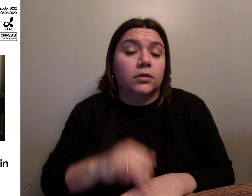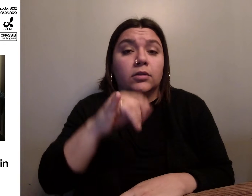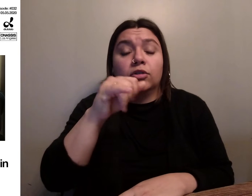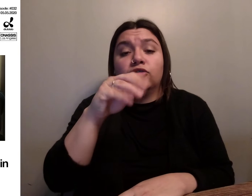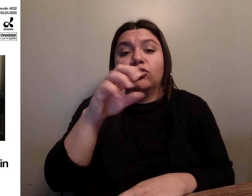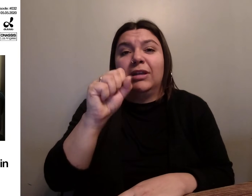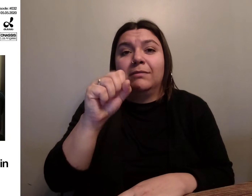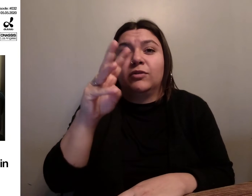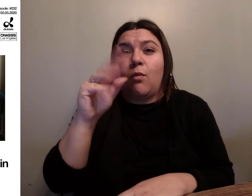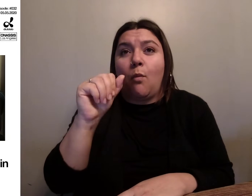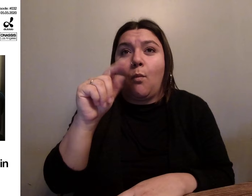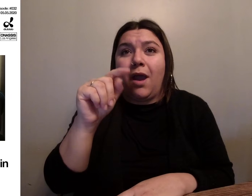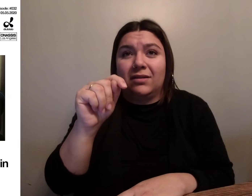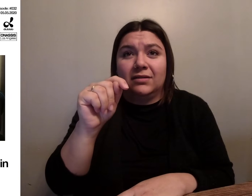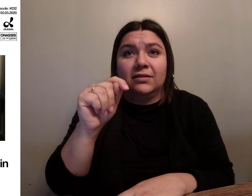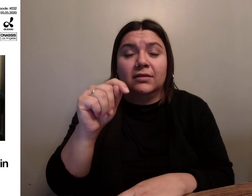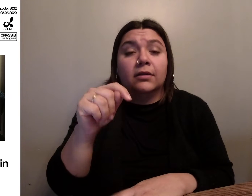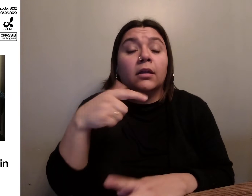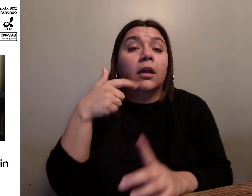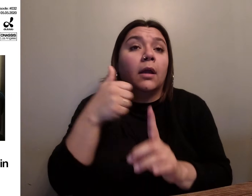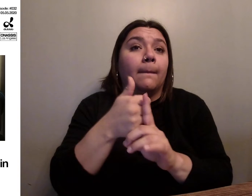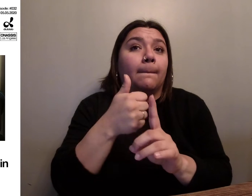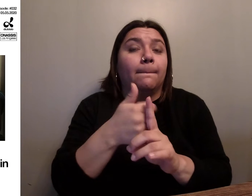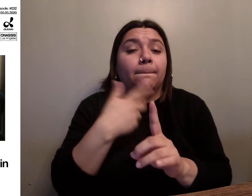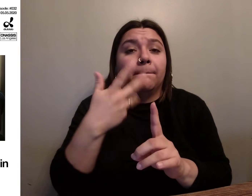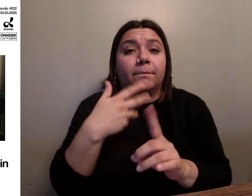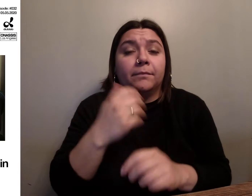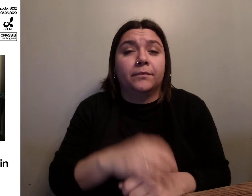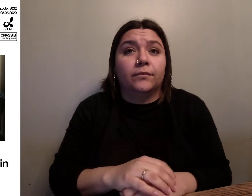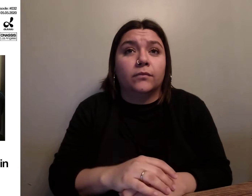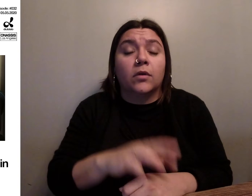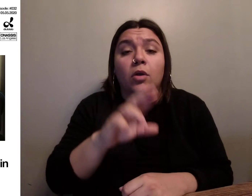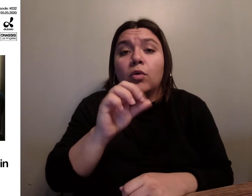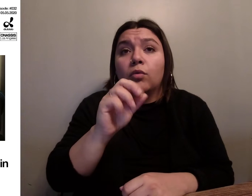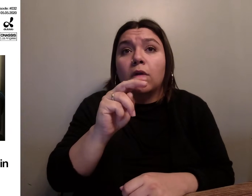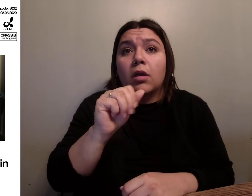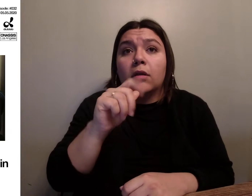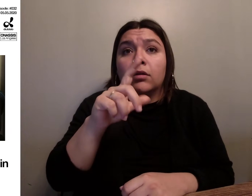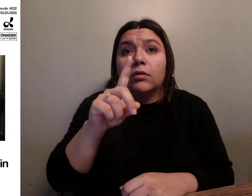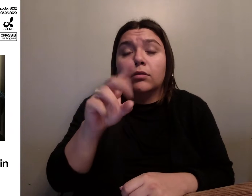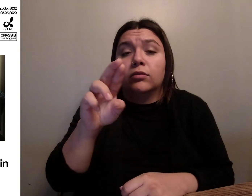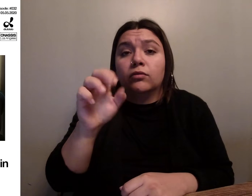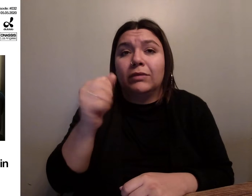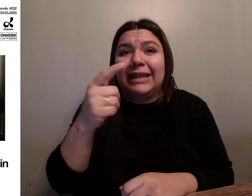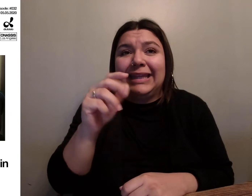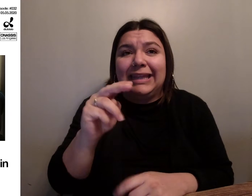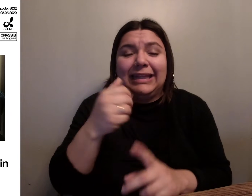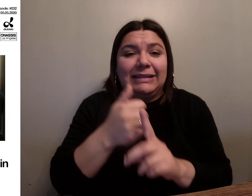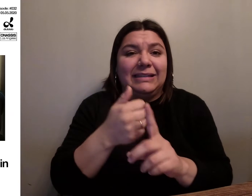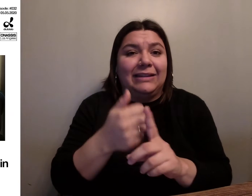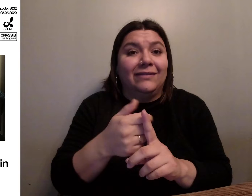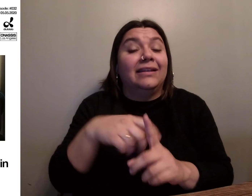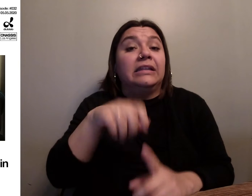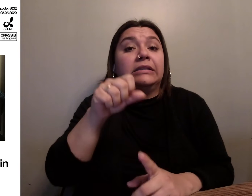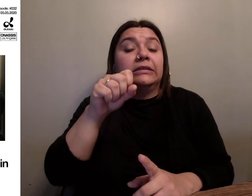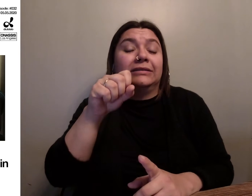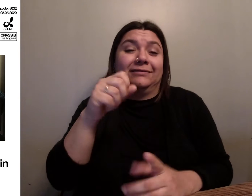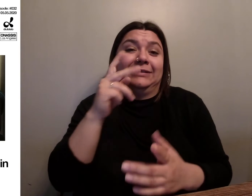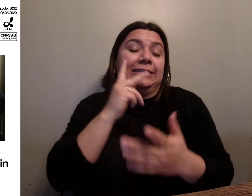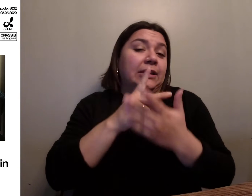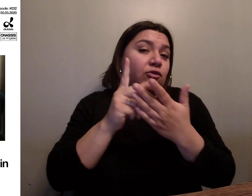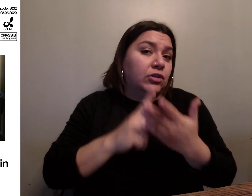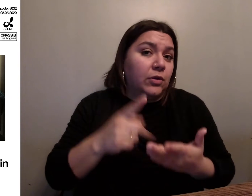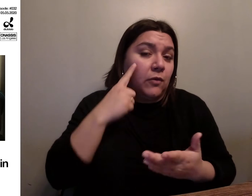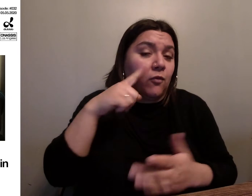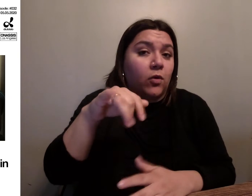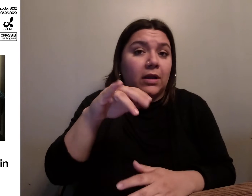Ronald Reagan's Secretary of the Interior for a while, once said, he said, "Noise is power, and the noisier we are as Americans, the